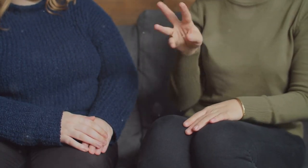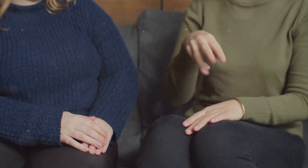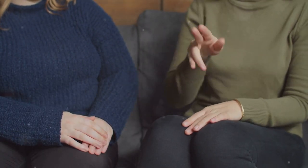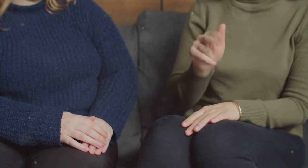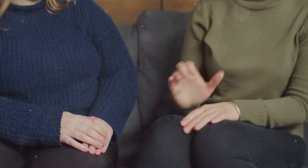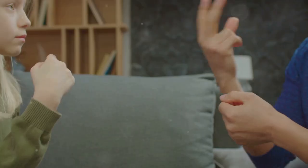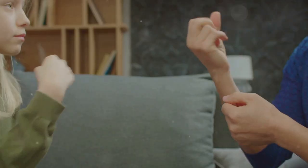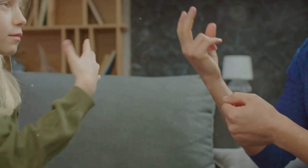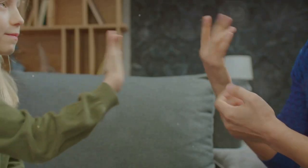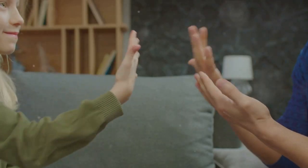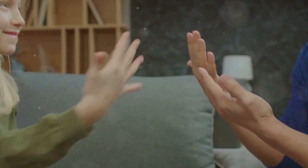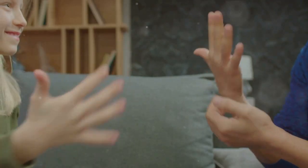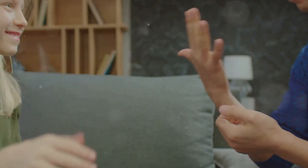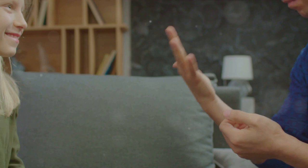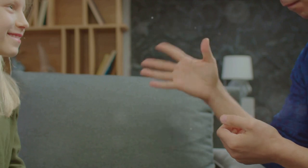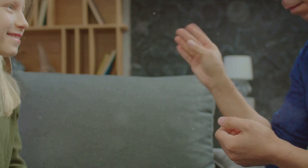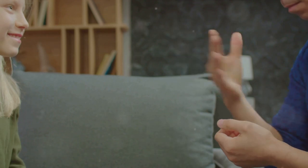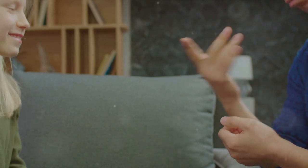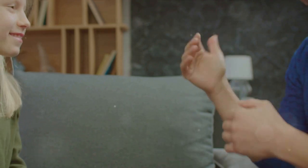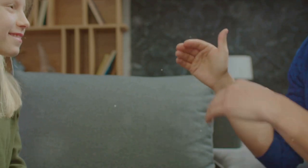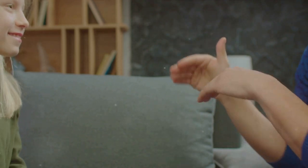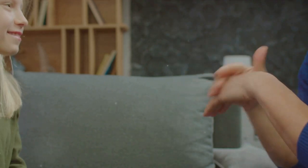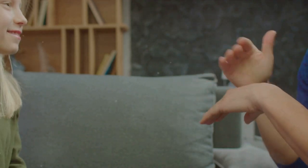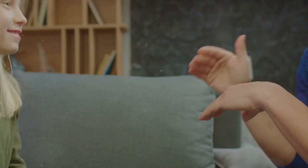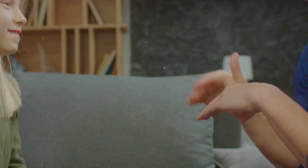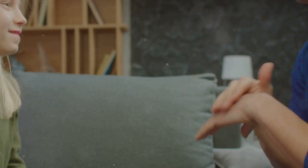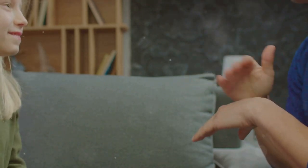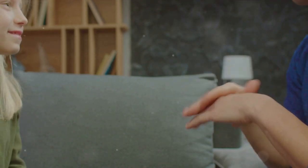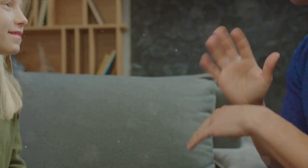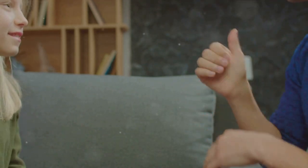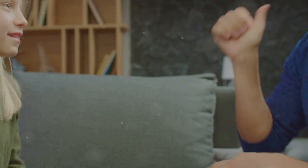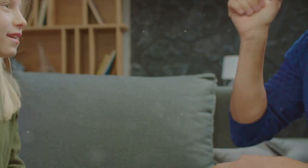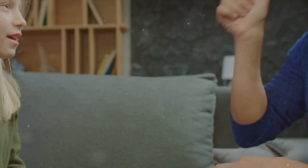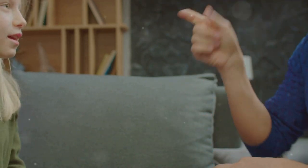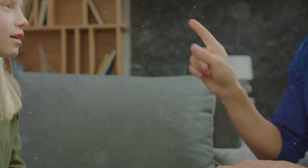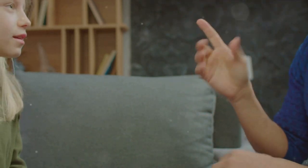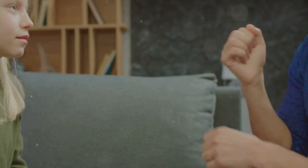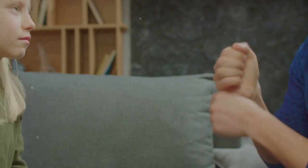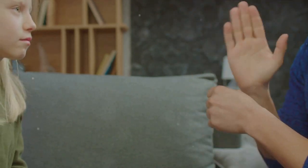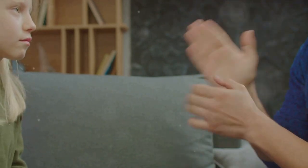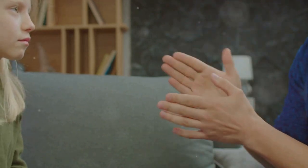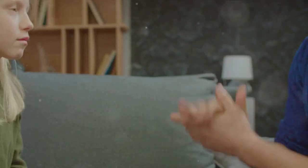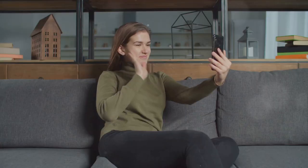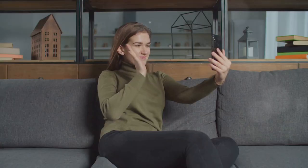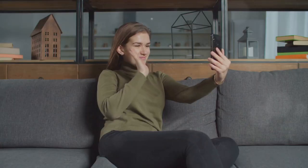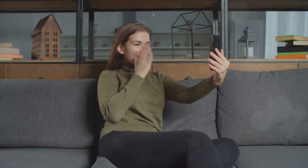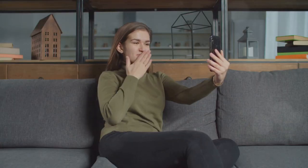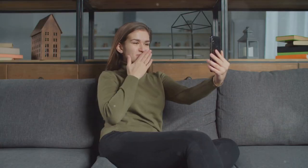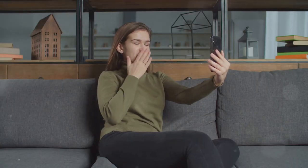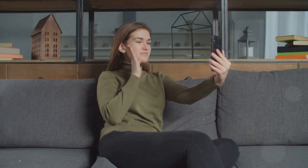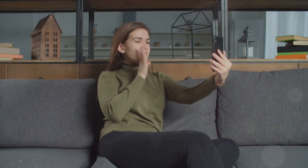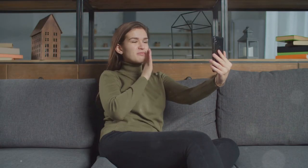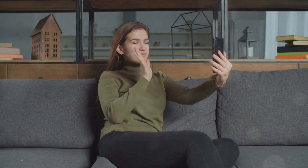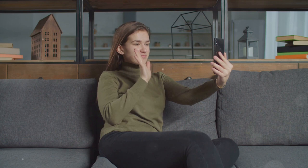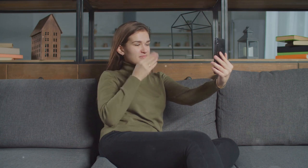that gap. Even those with language difficulties or intellectual disabilities might find a Deaf interpreter more intuitive and understanding.